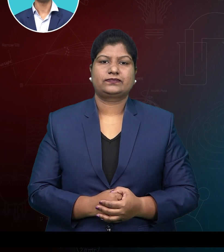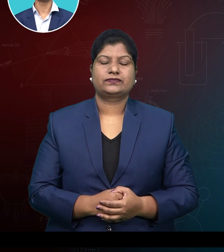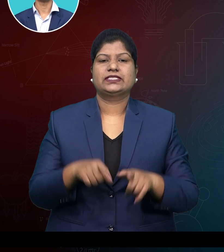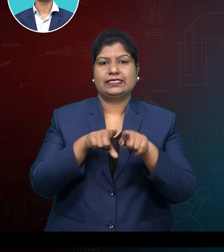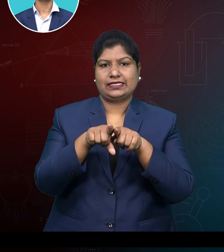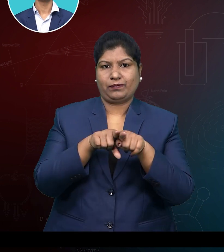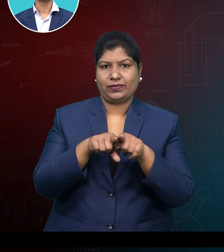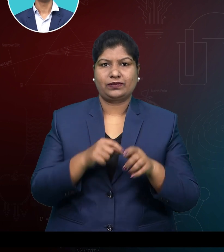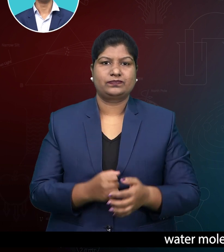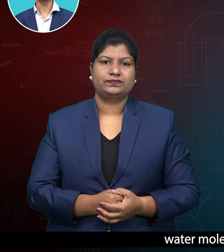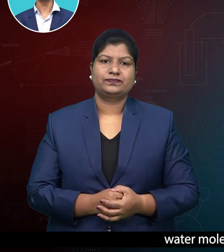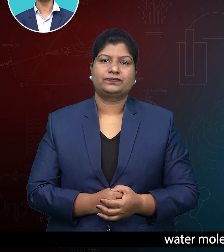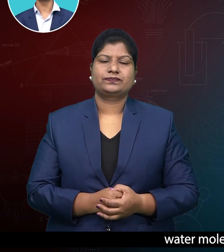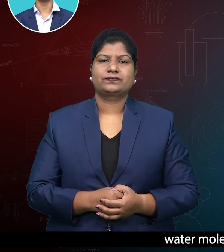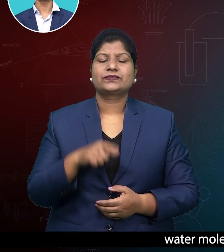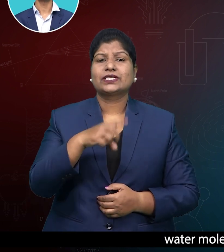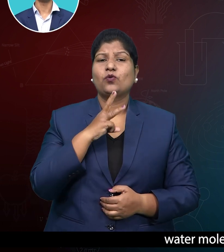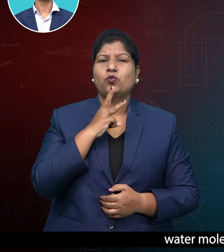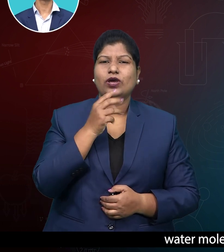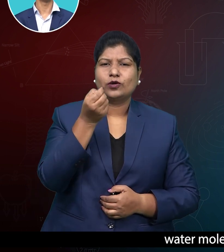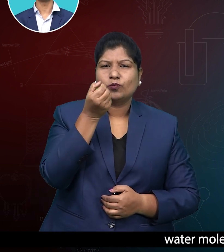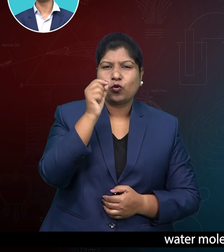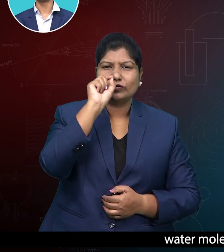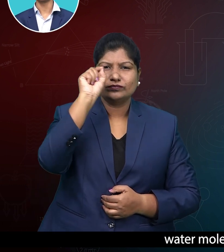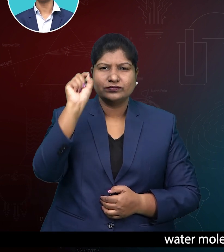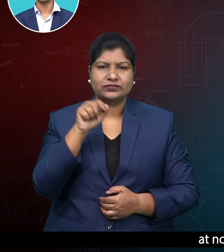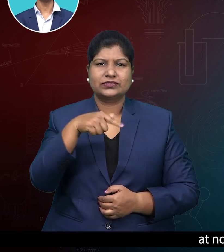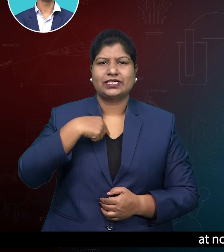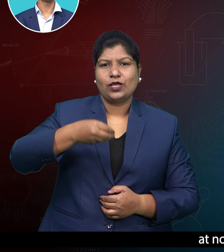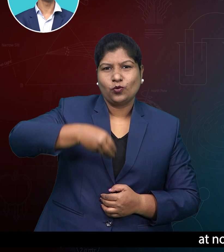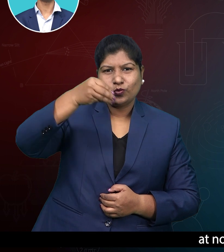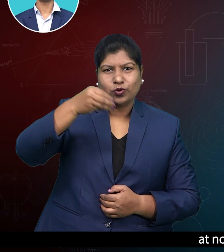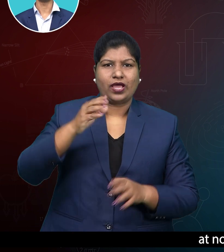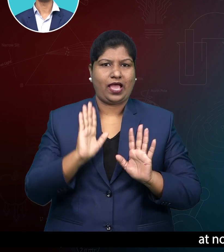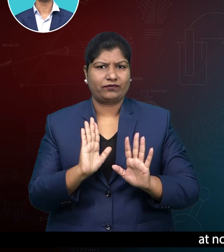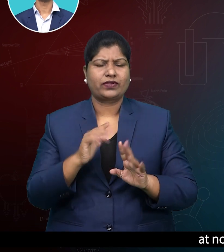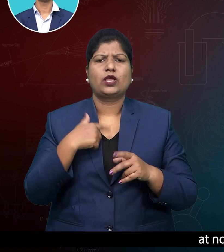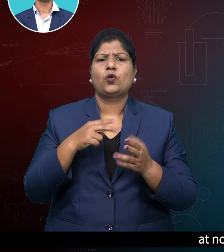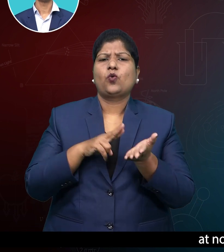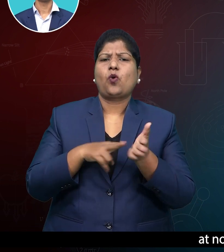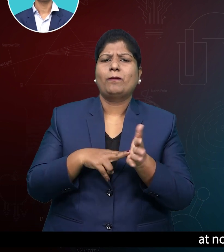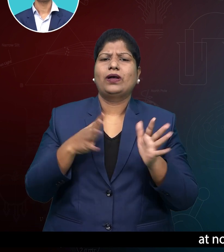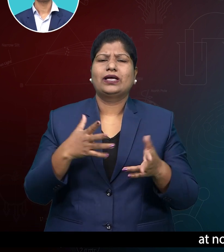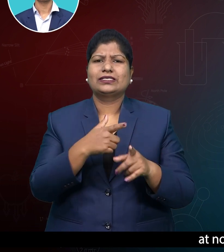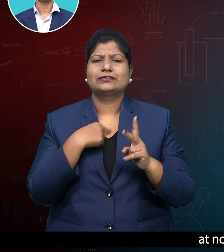For example, water molecules are in a liquid state at normal temperature.